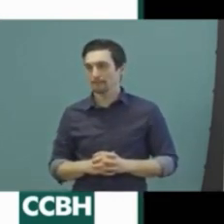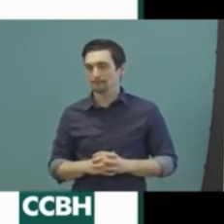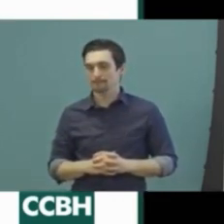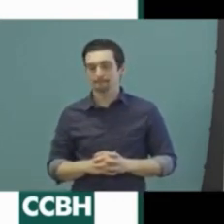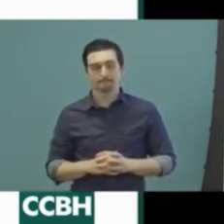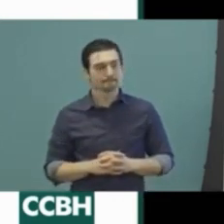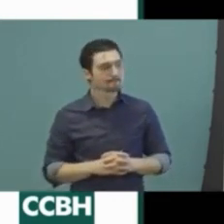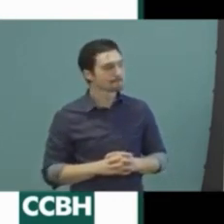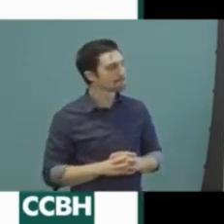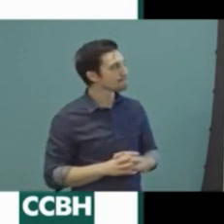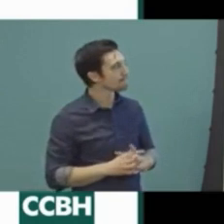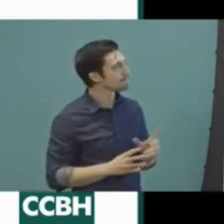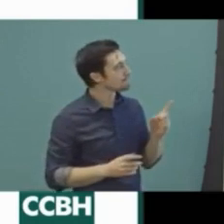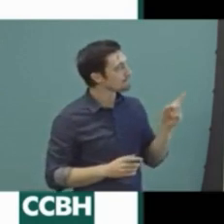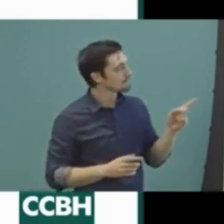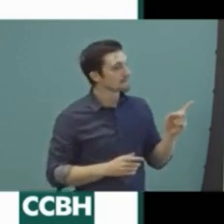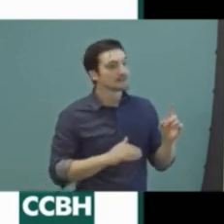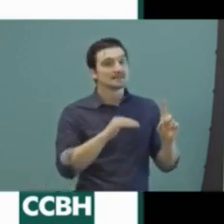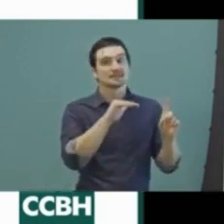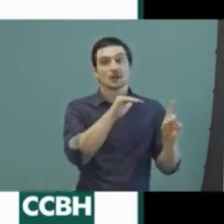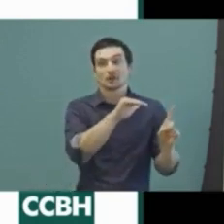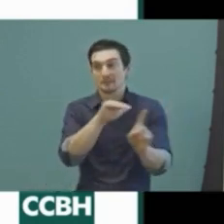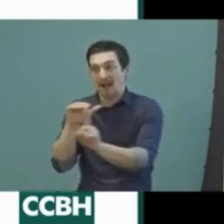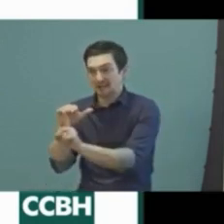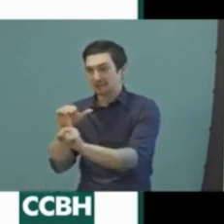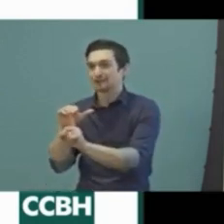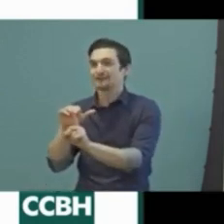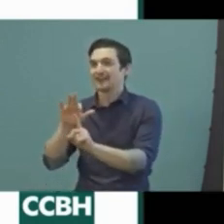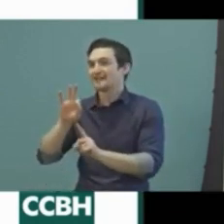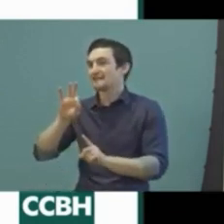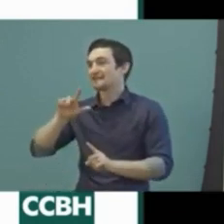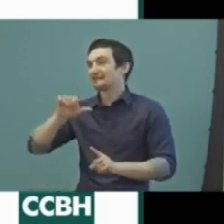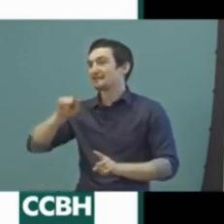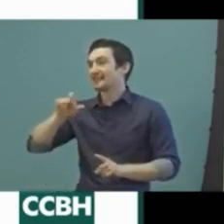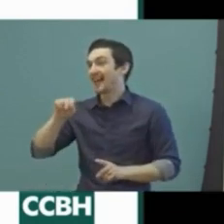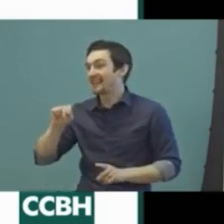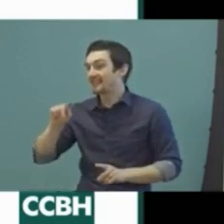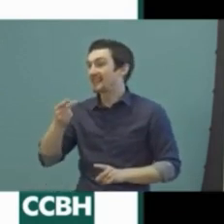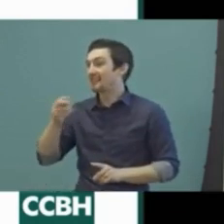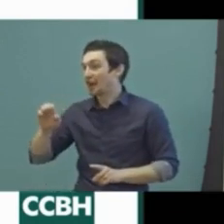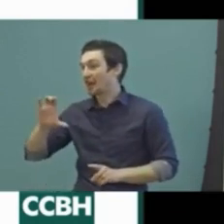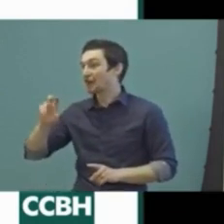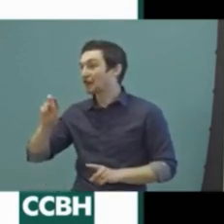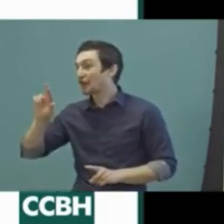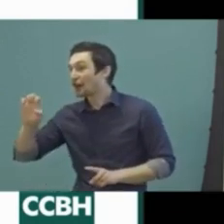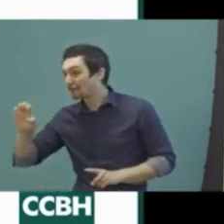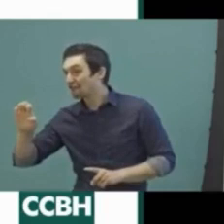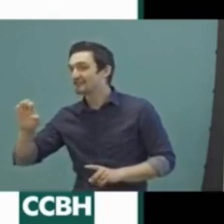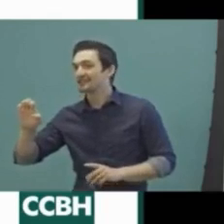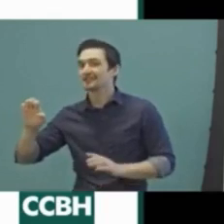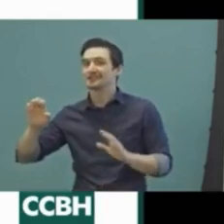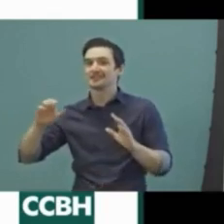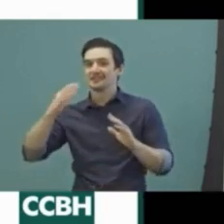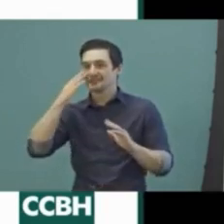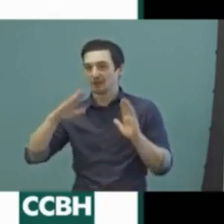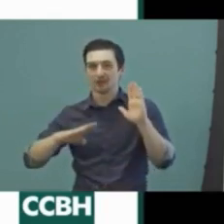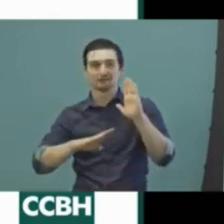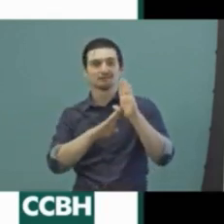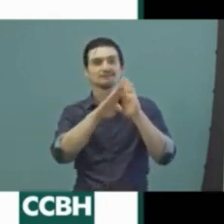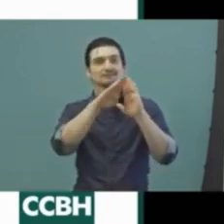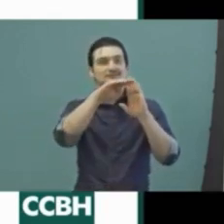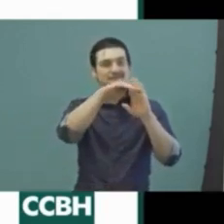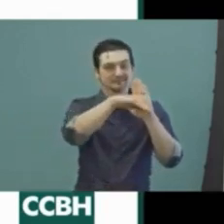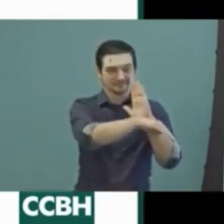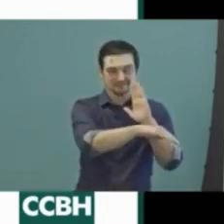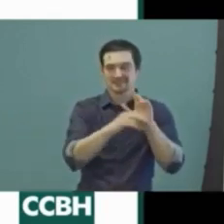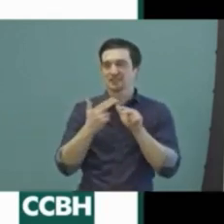This is just our reminder of the flatten the curve analogy or metaphor that we've all been using. Our epi